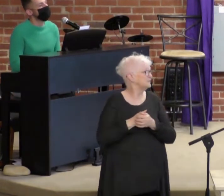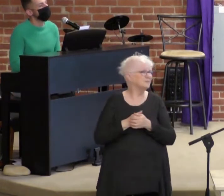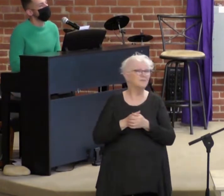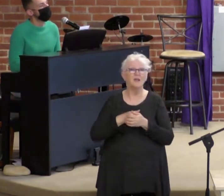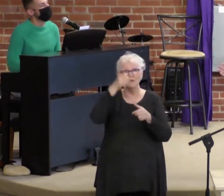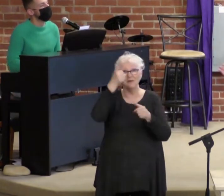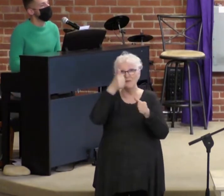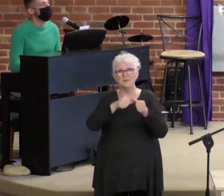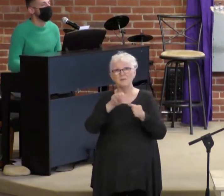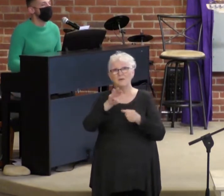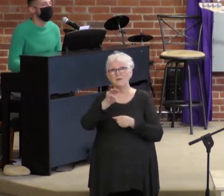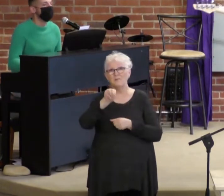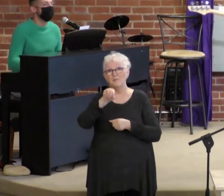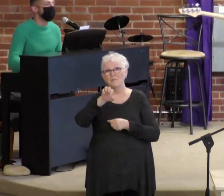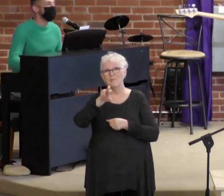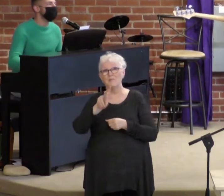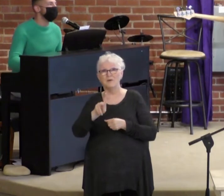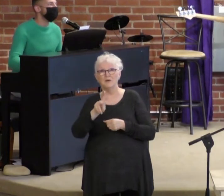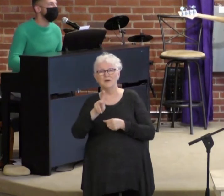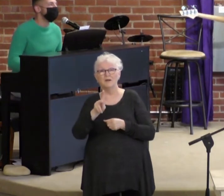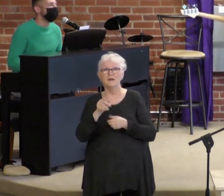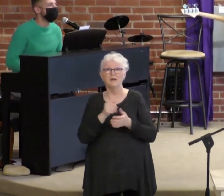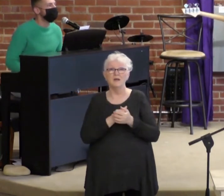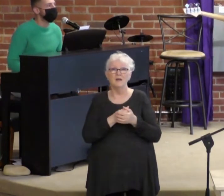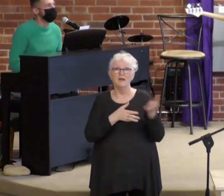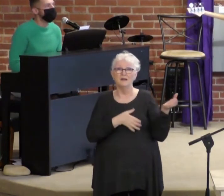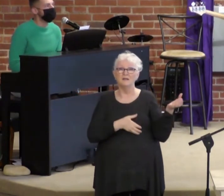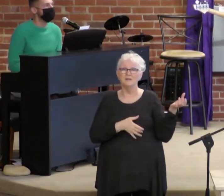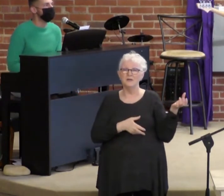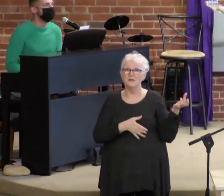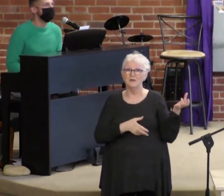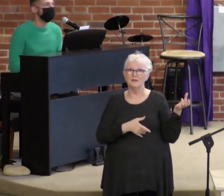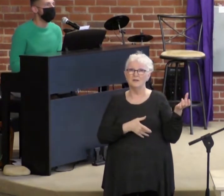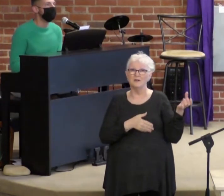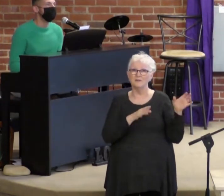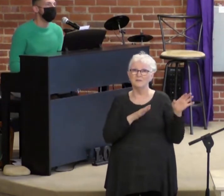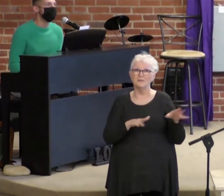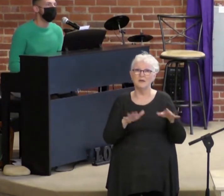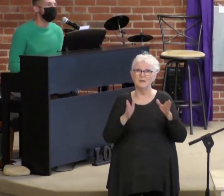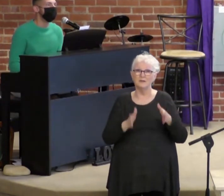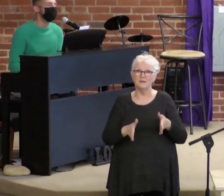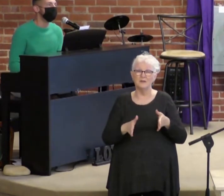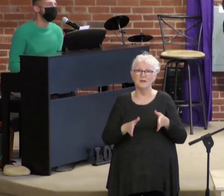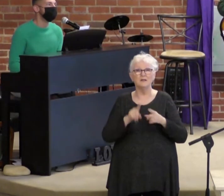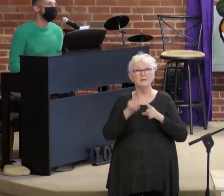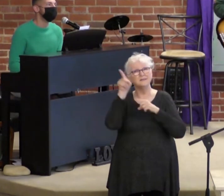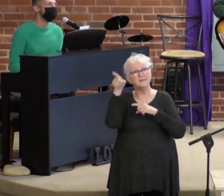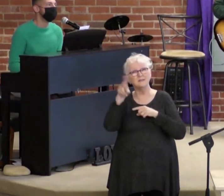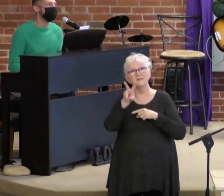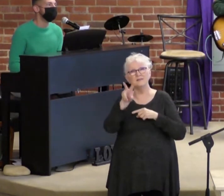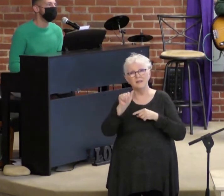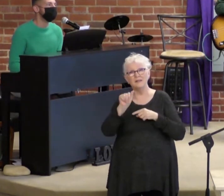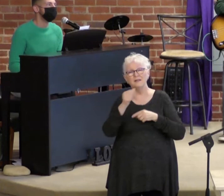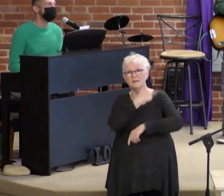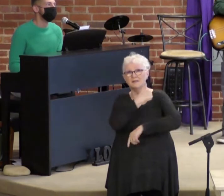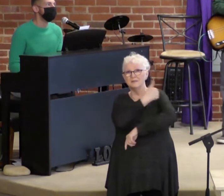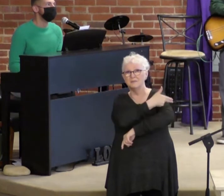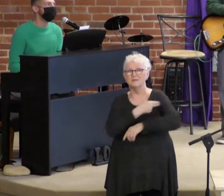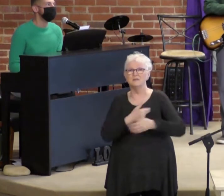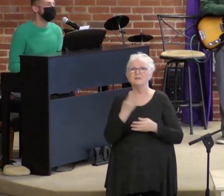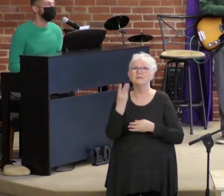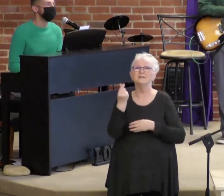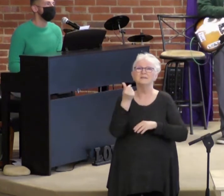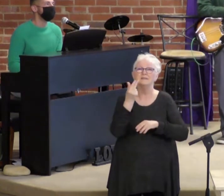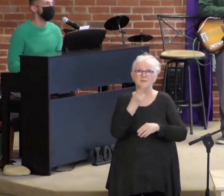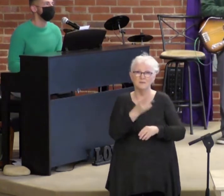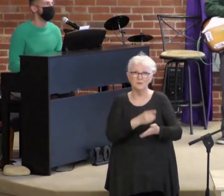also, our guitar player, who is at the VA hospital and has been for several weeks. But we're looking forward